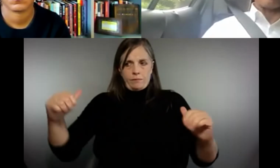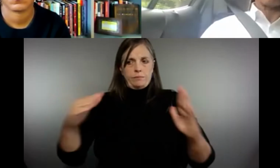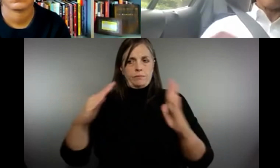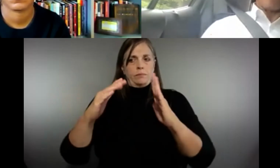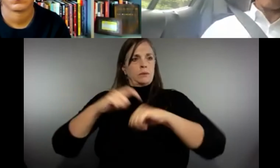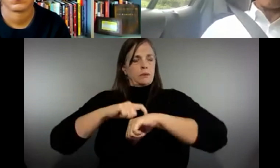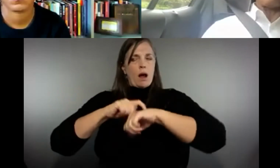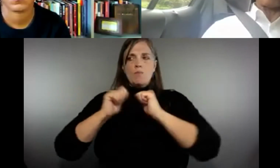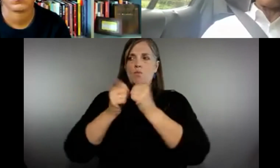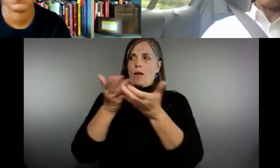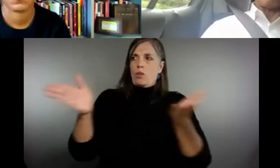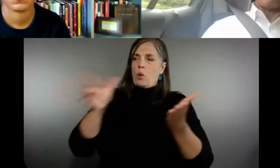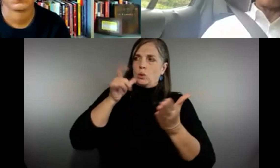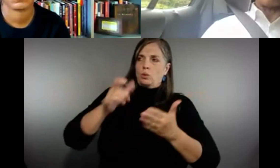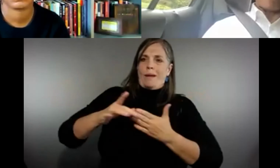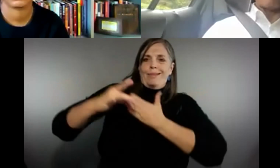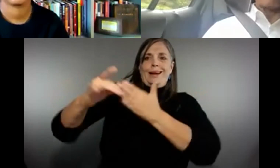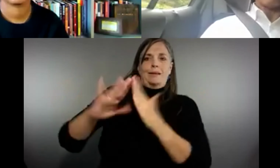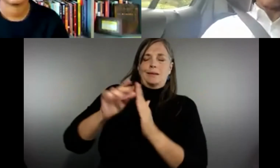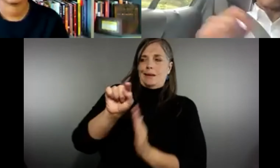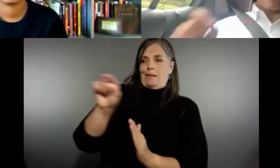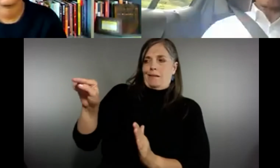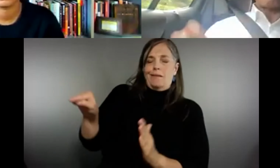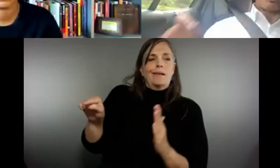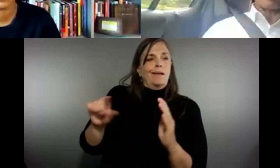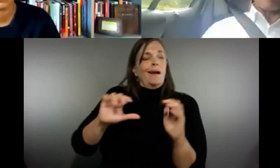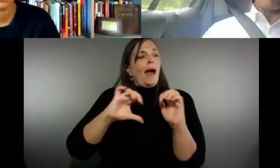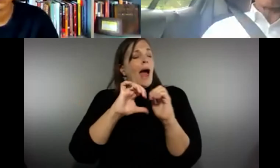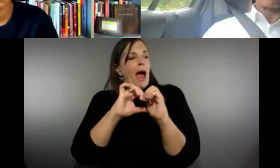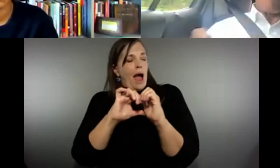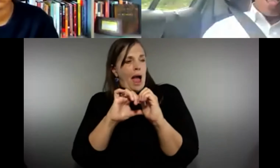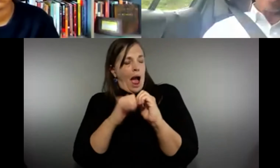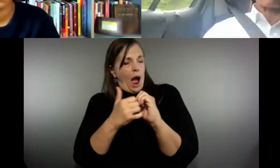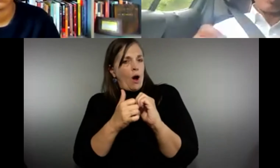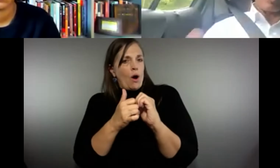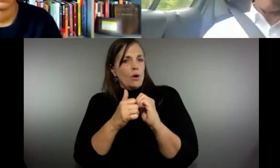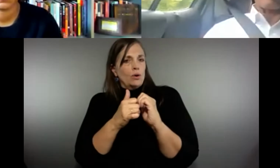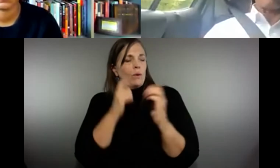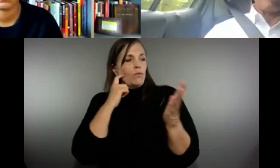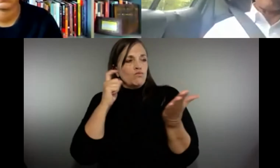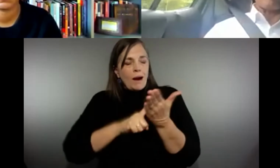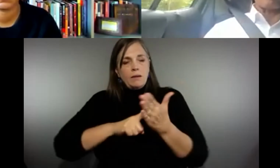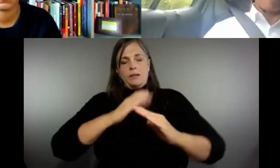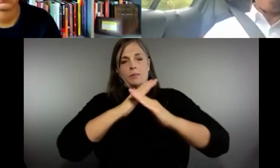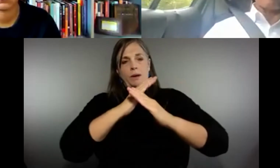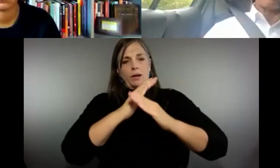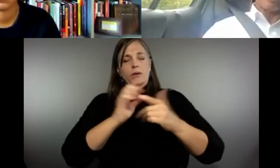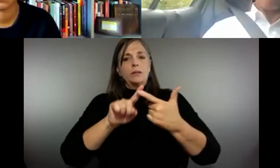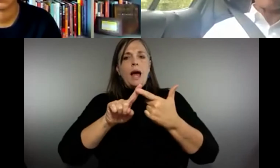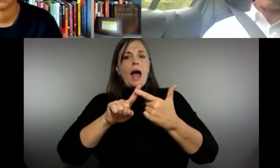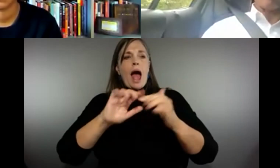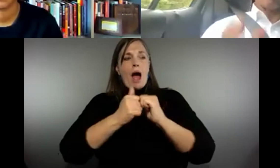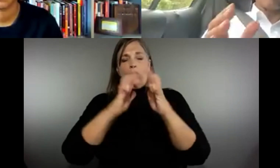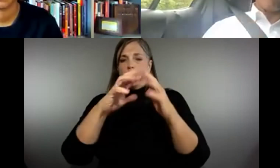barriers and how do we alleviate alleviate those barriers and then how do we check up that we're actually alleviating those barriers